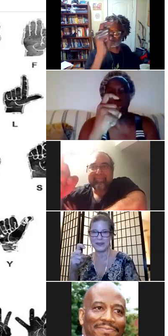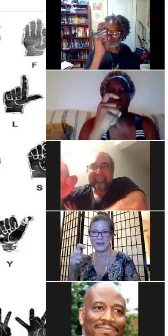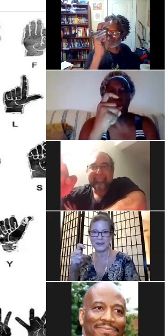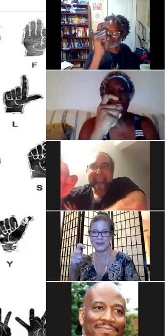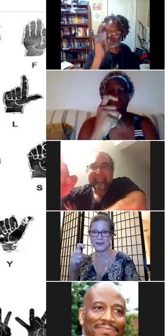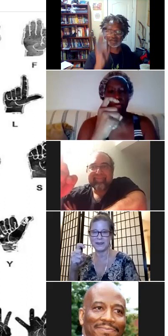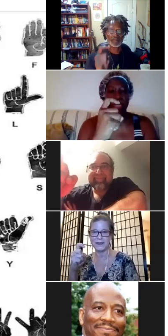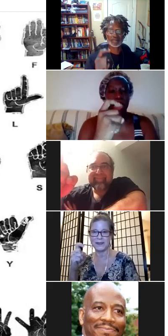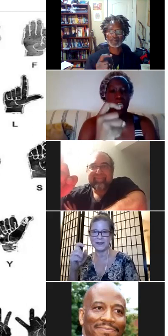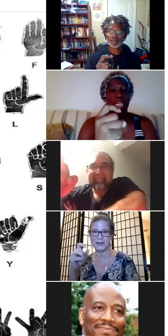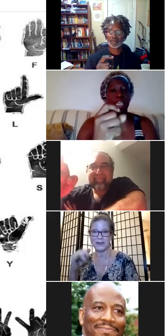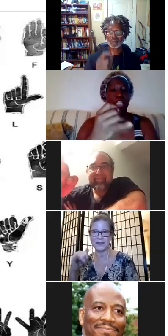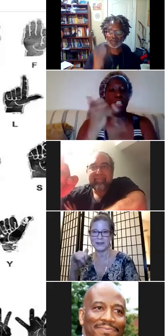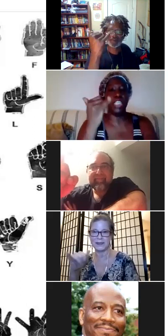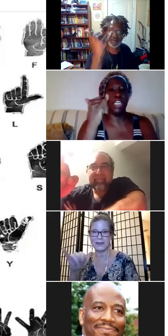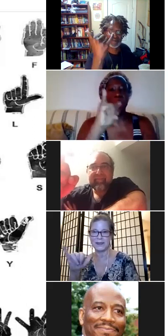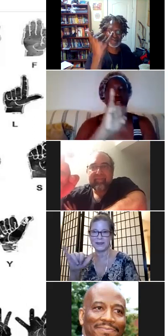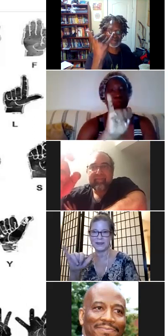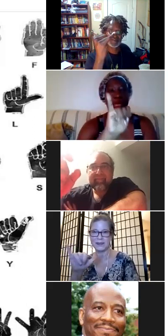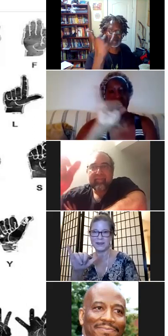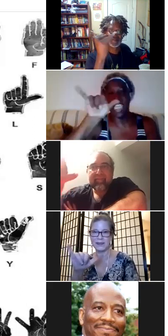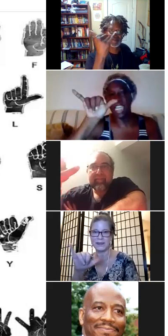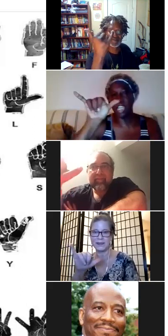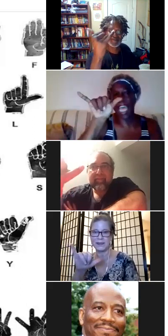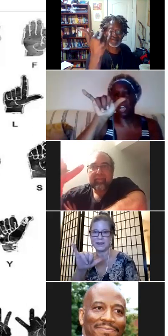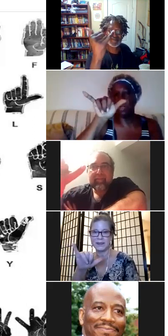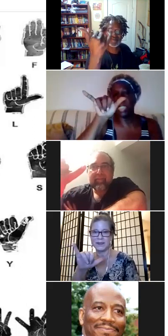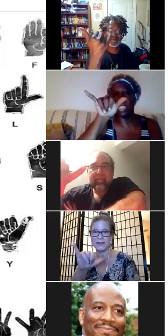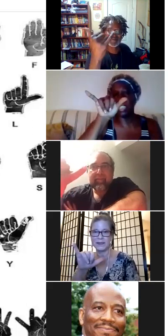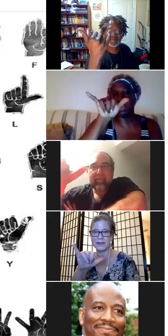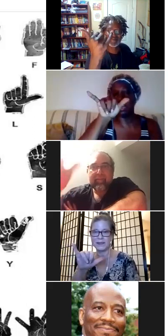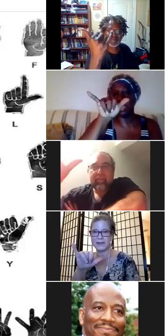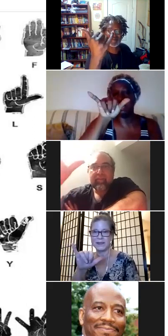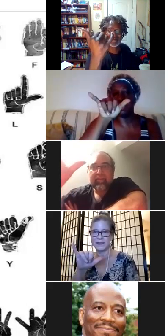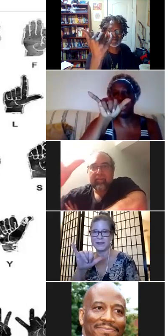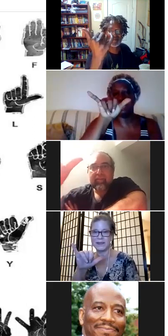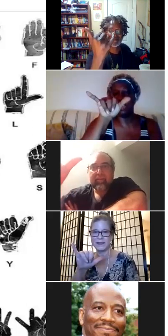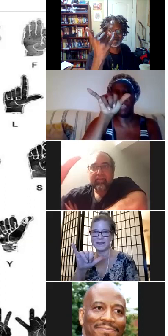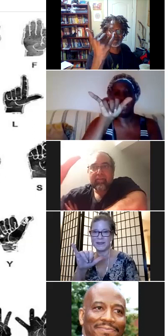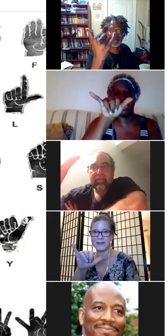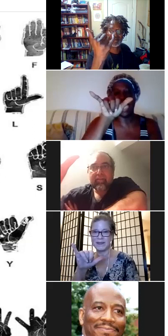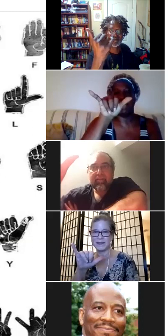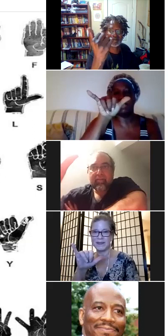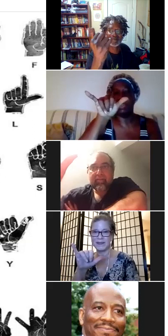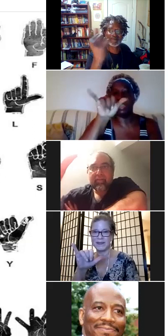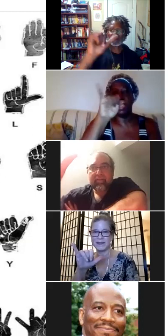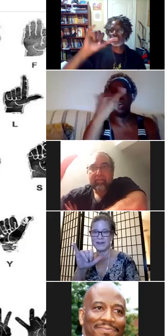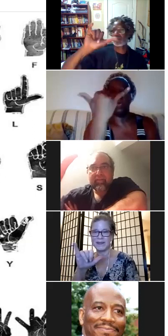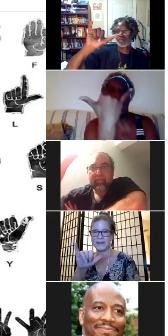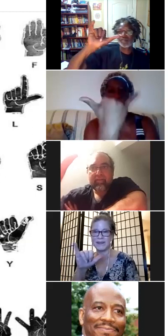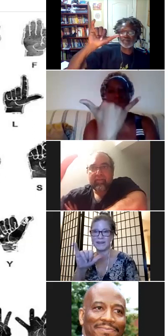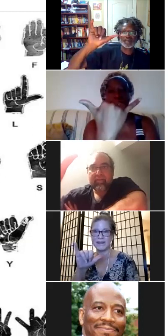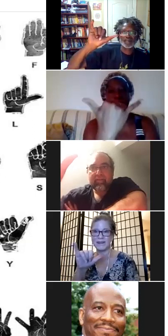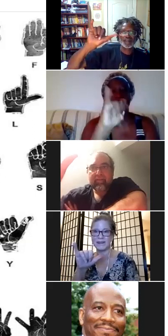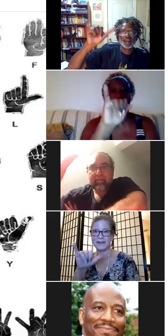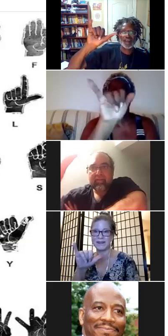And then Y would be your thumb and your pinky out with your three middle fingers down.